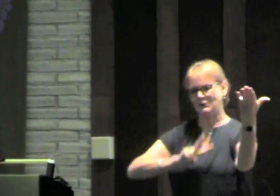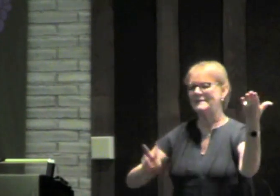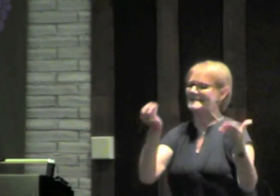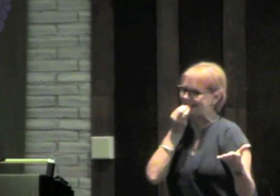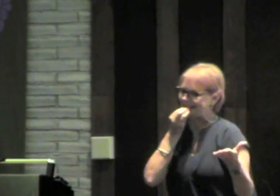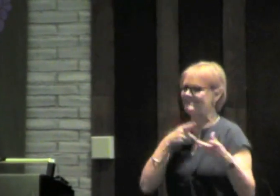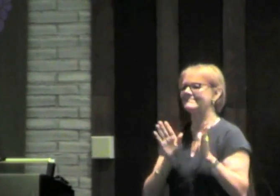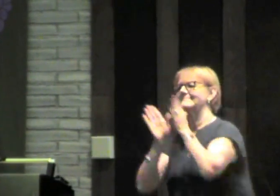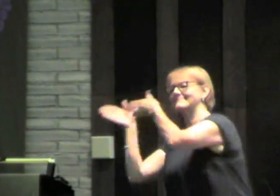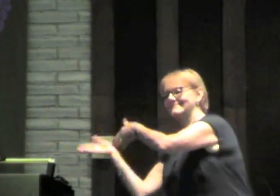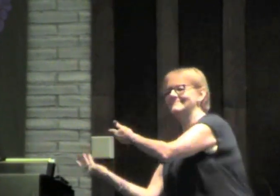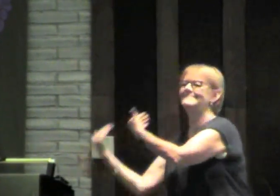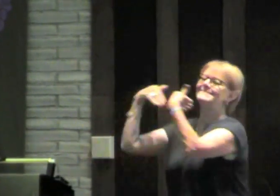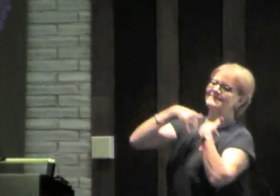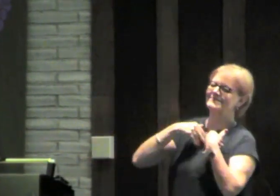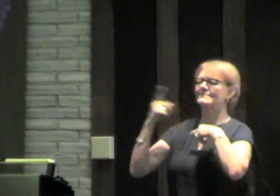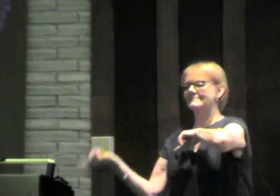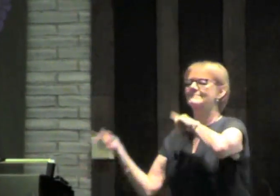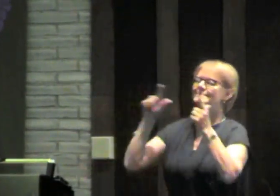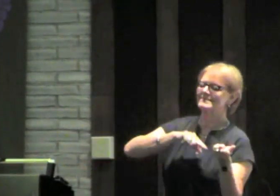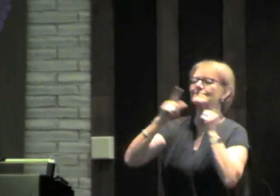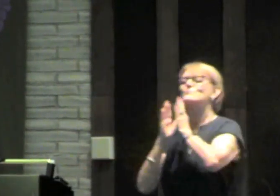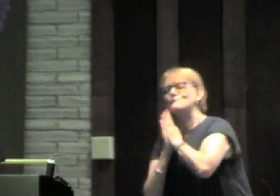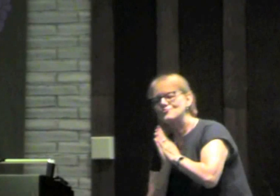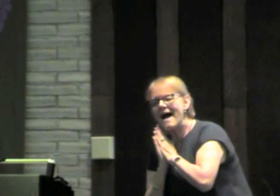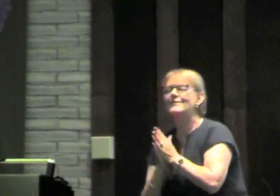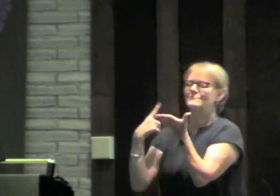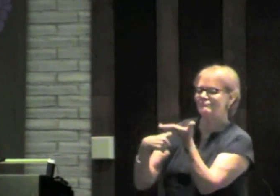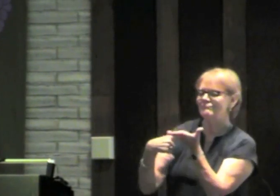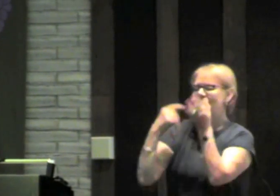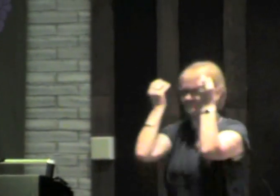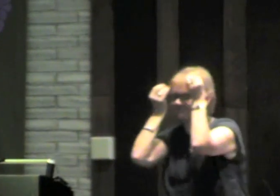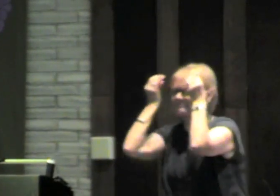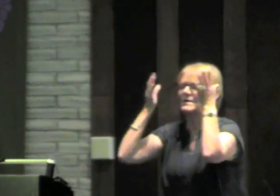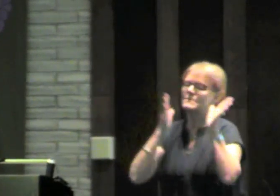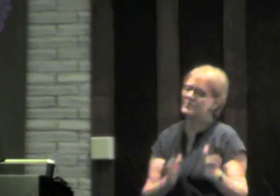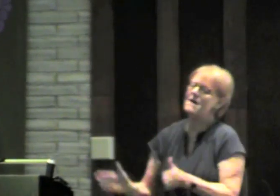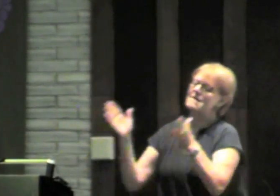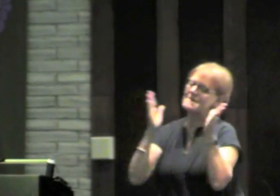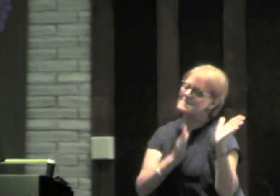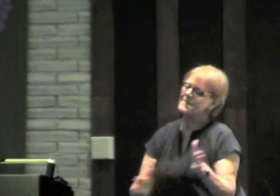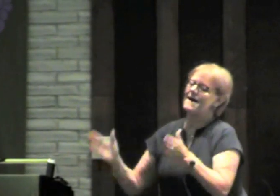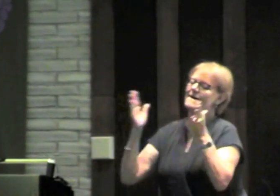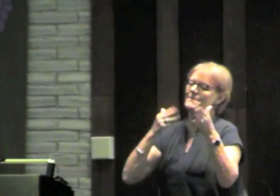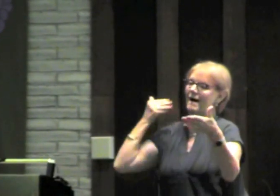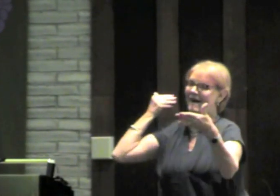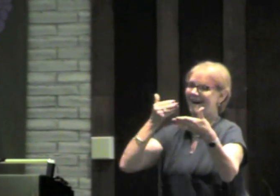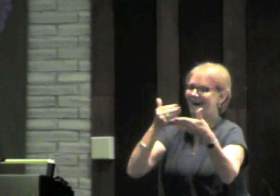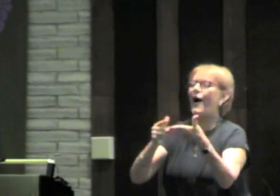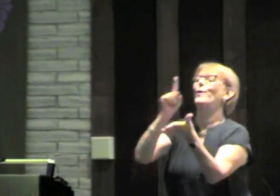of us would meet every 2 weeks. We'd go, either they'd come over to our house to eat, we'd come over to their house to eat, and so forth. And we would pray about our plans while we